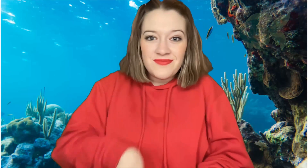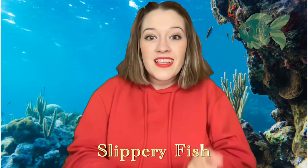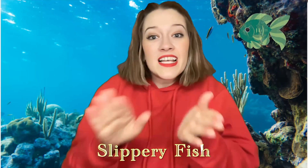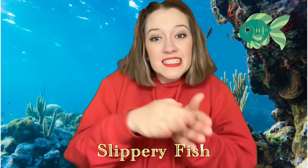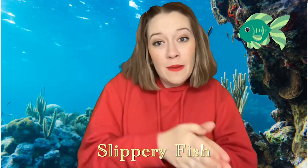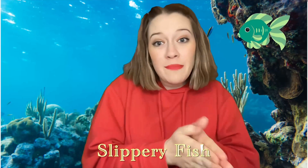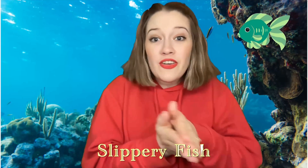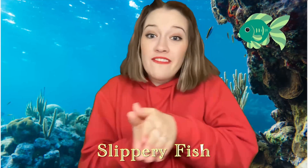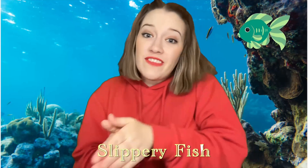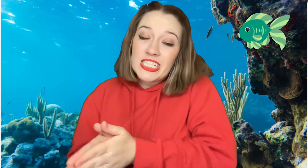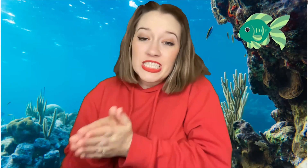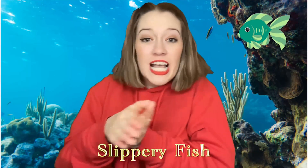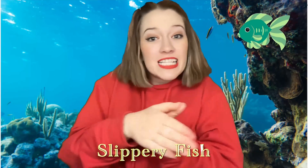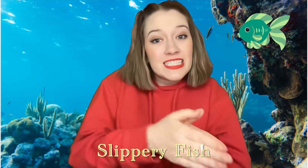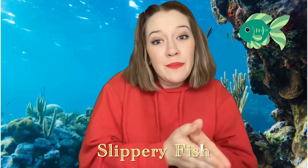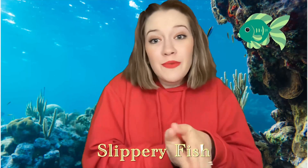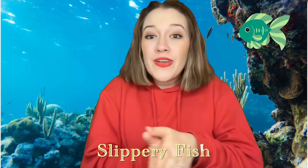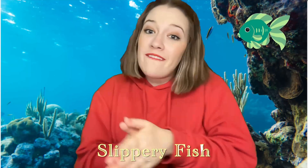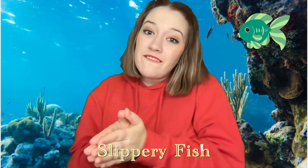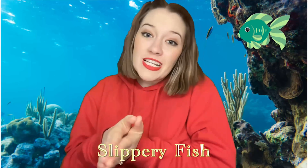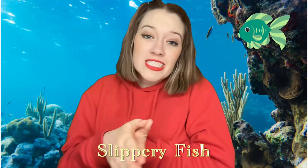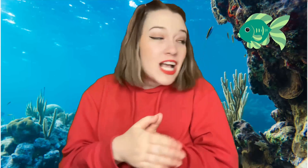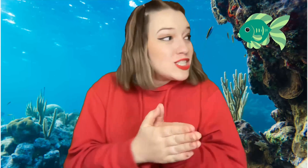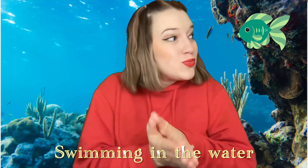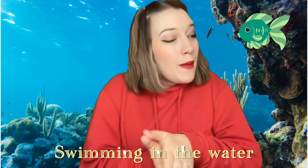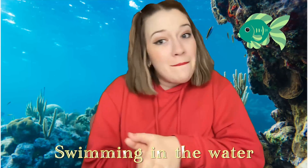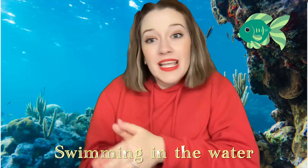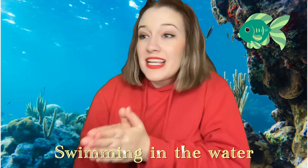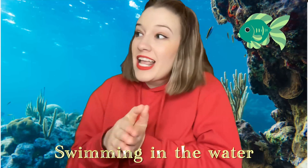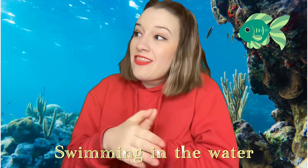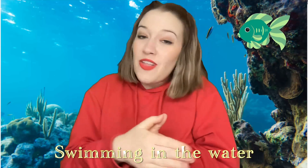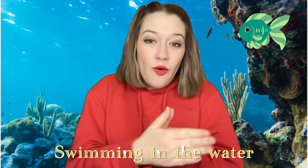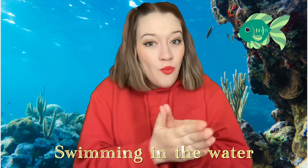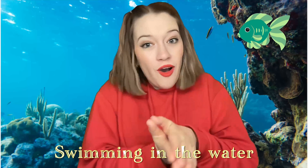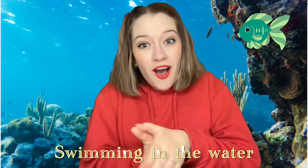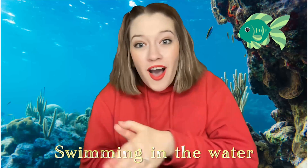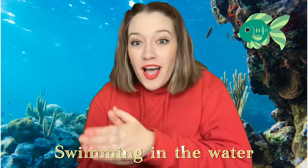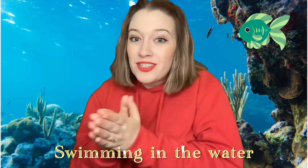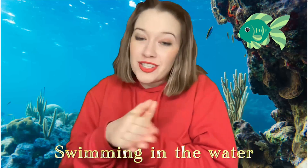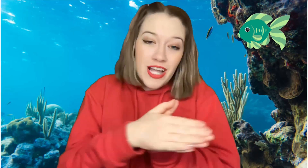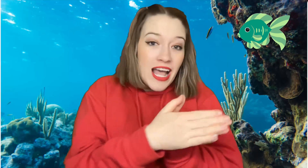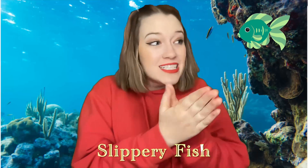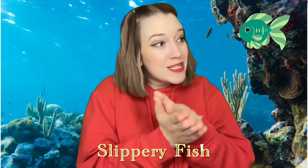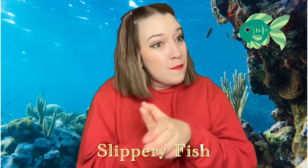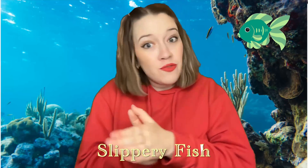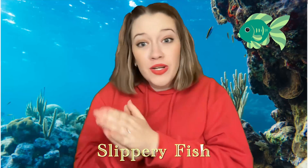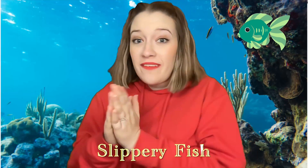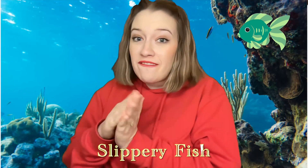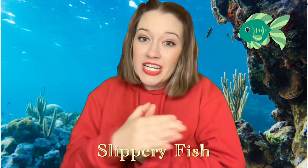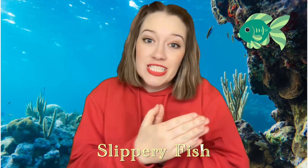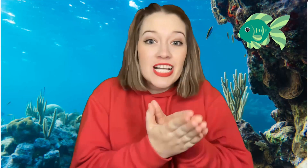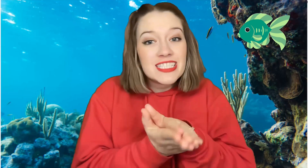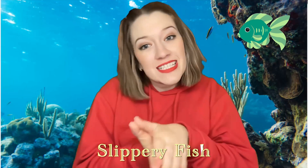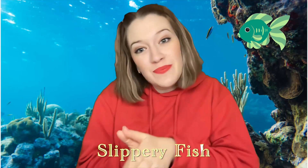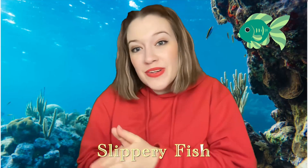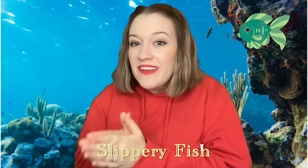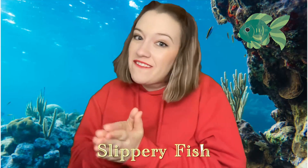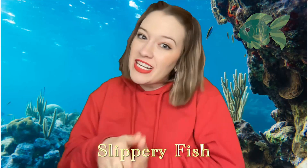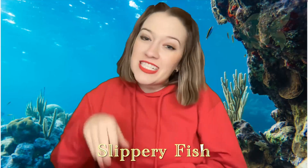Slippery fish, slippery fish, swimming in the water. Slippery fish, slippery fish,